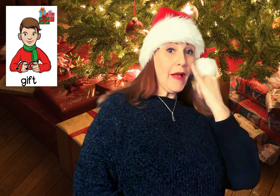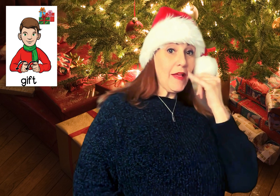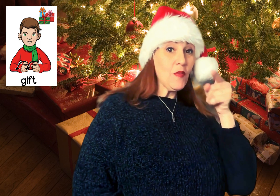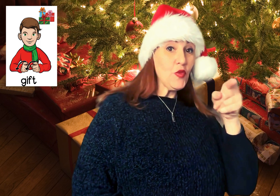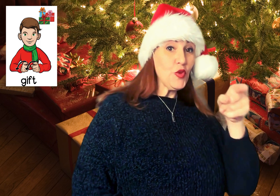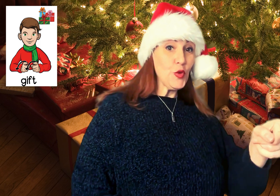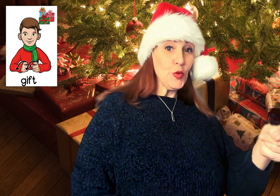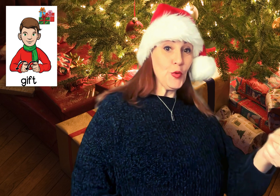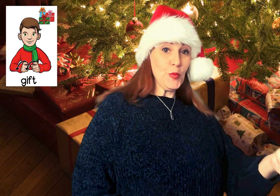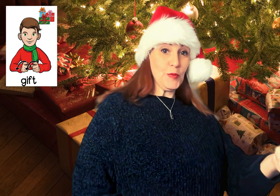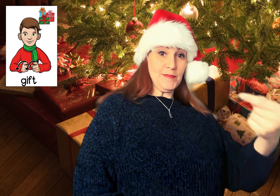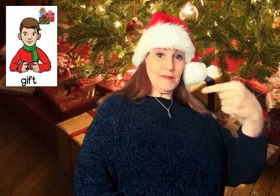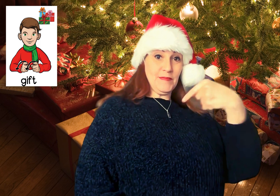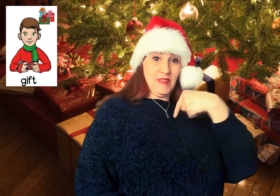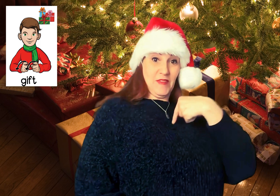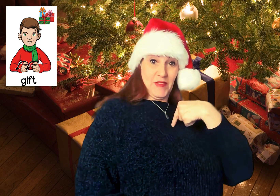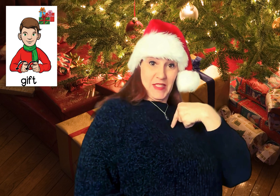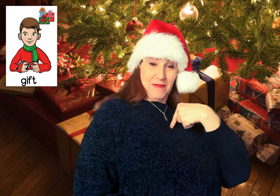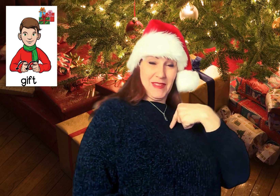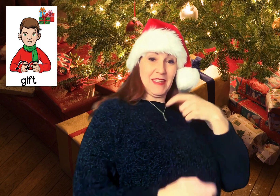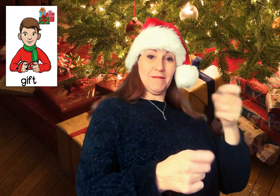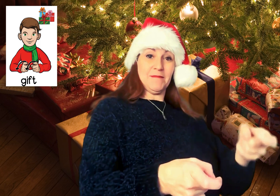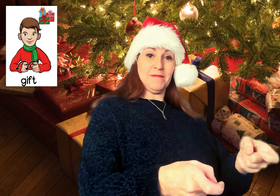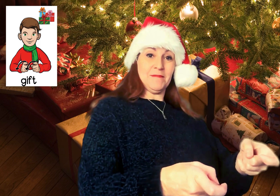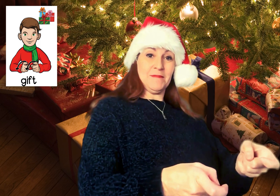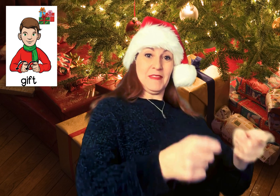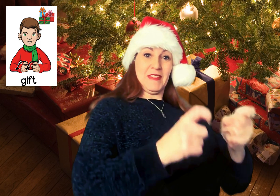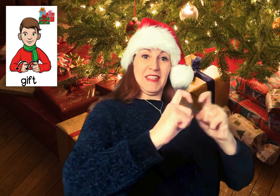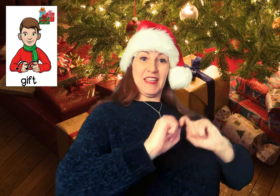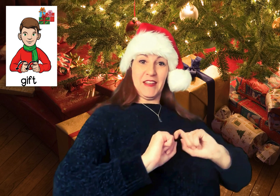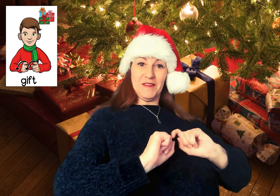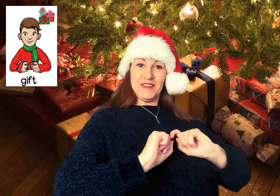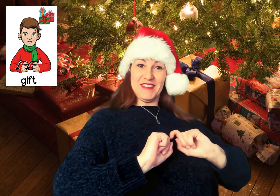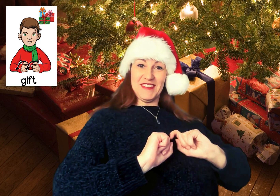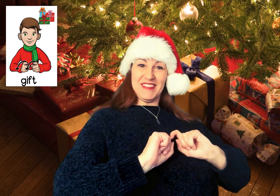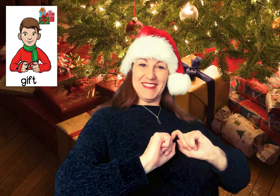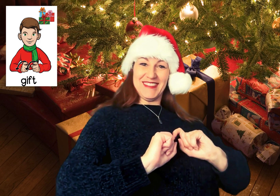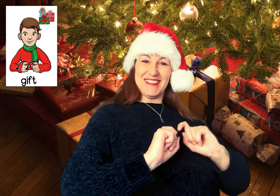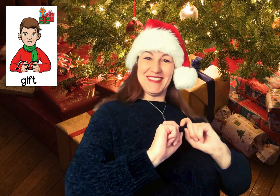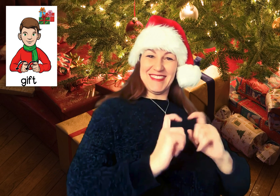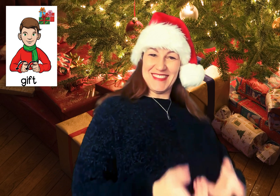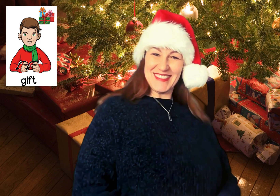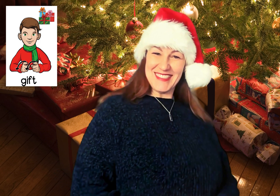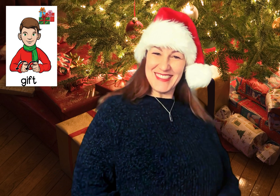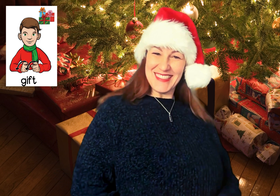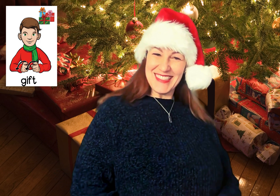Or, if you give it to me, gift.